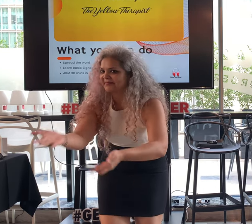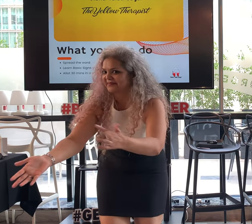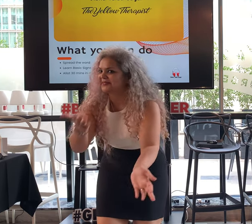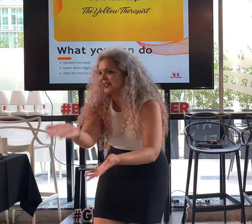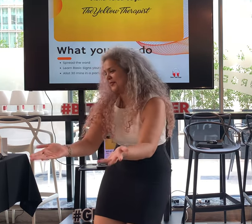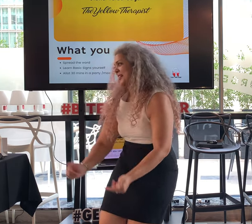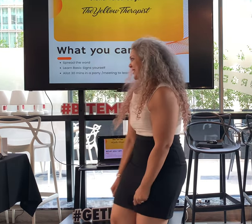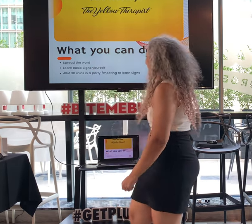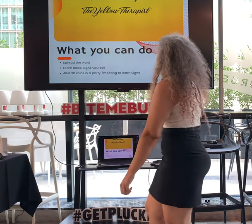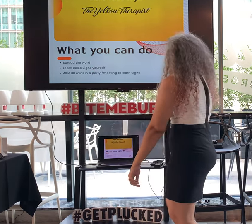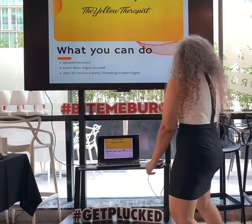Deaf Jack. Thank you.